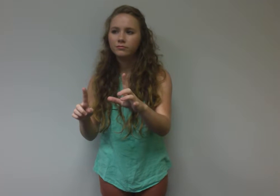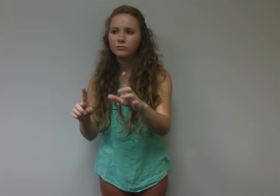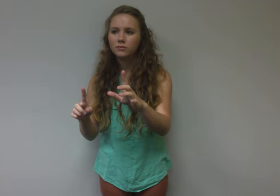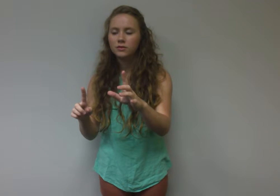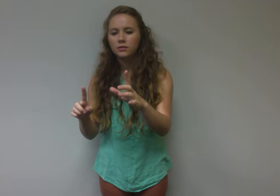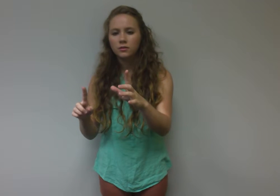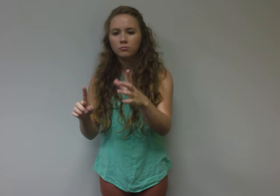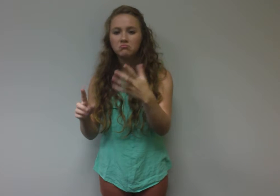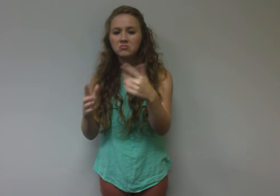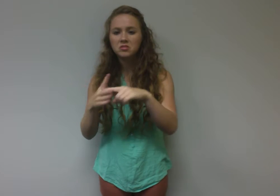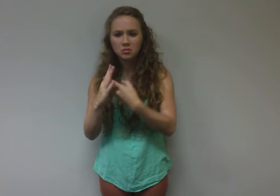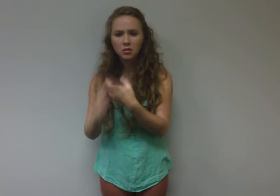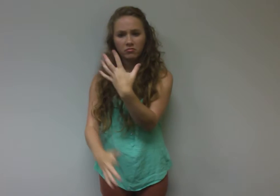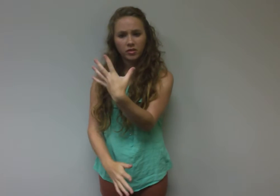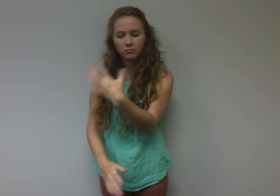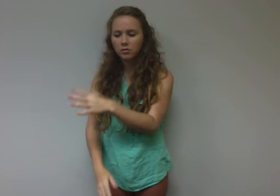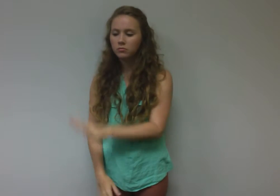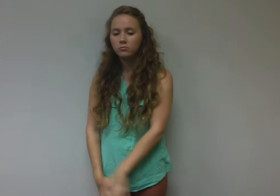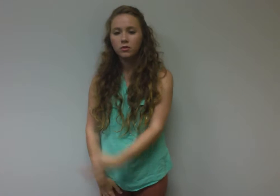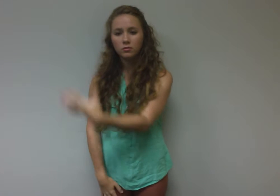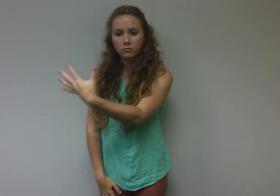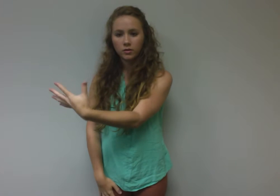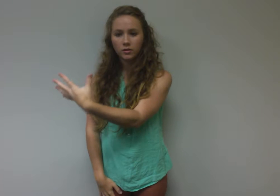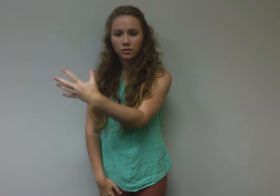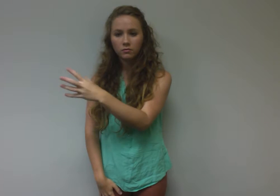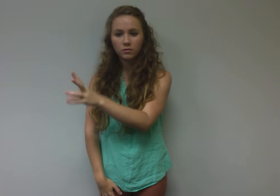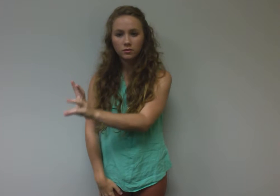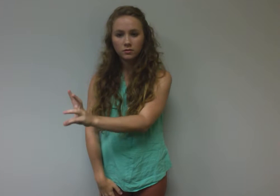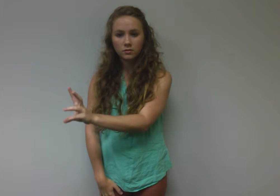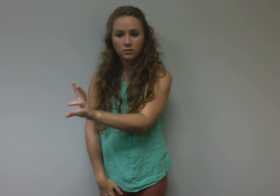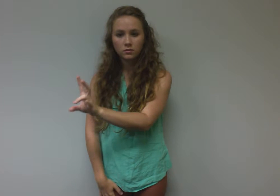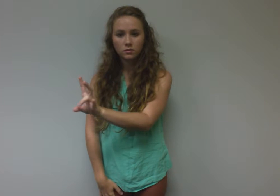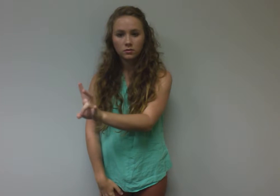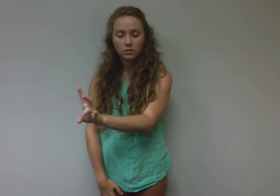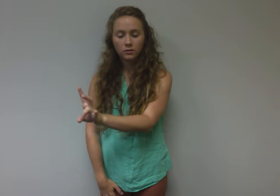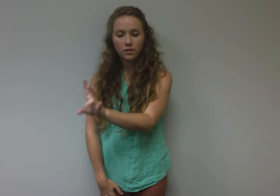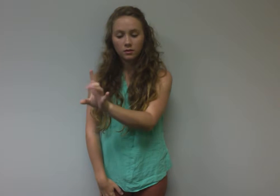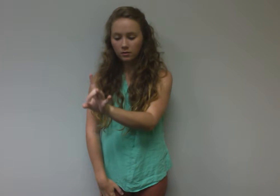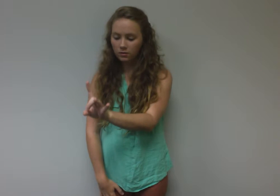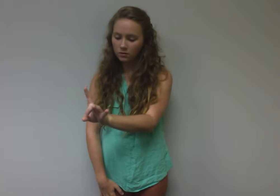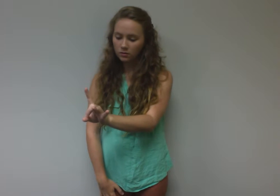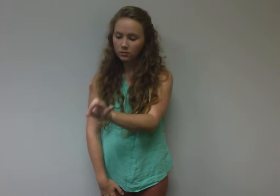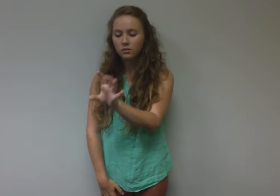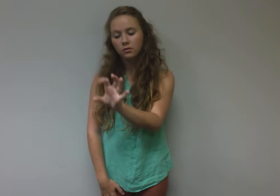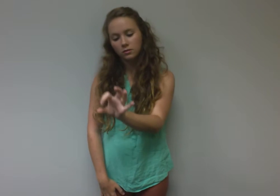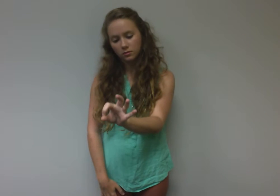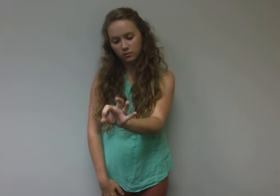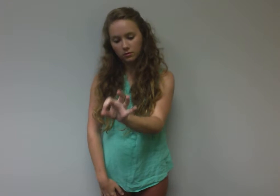5, 6, 7, 8, 9, 10, 11,